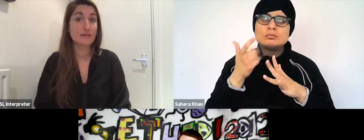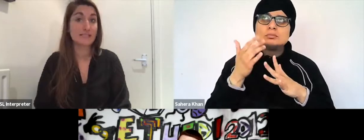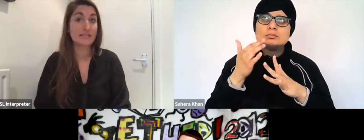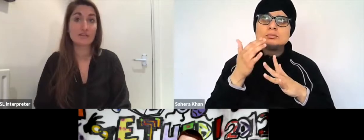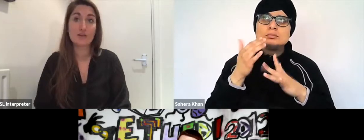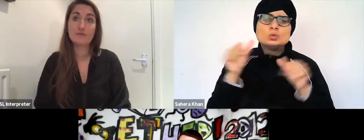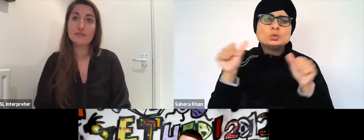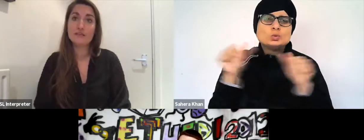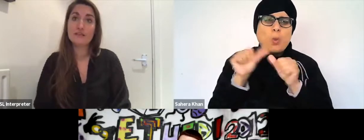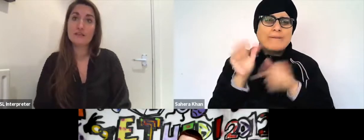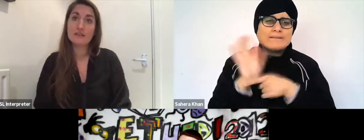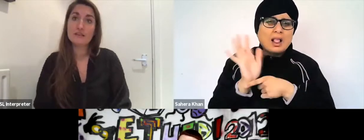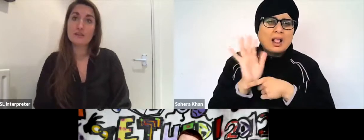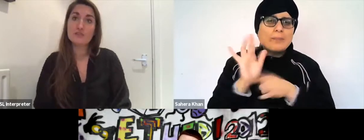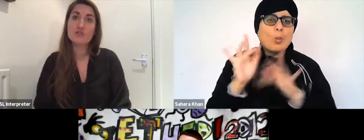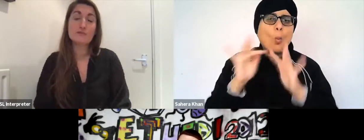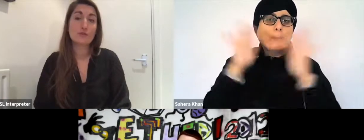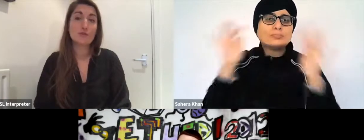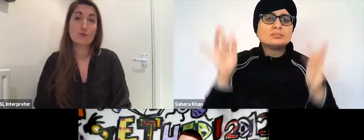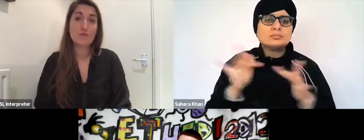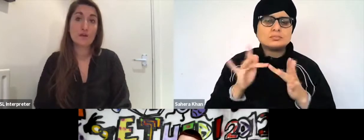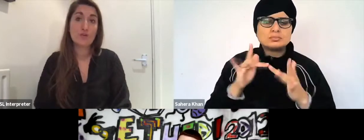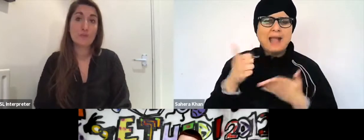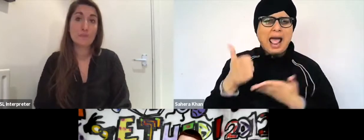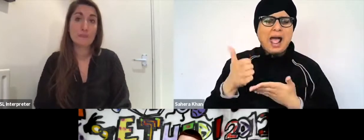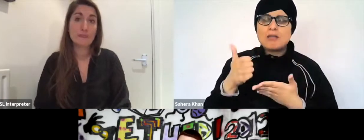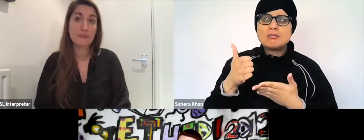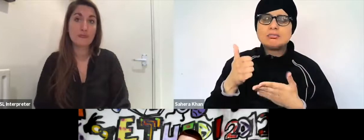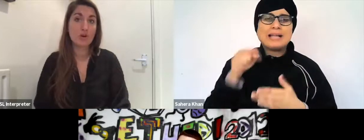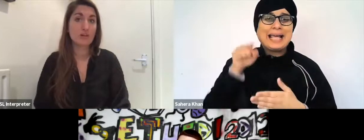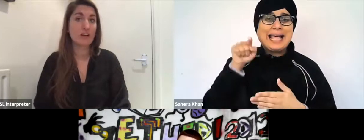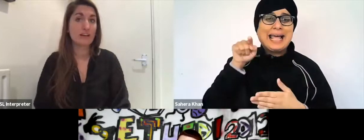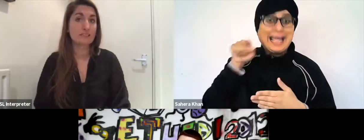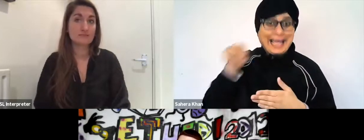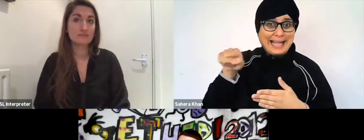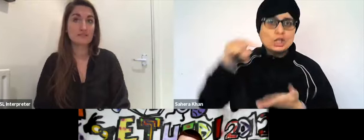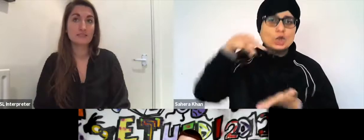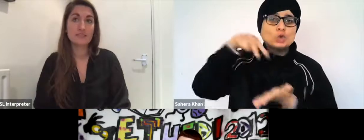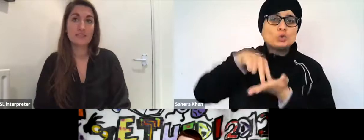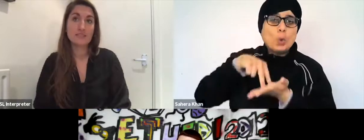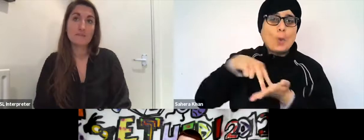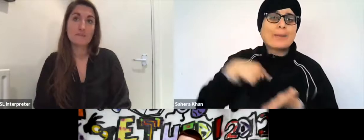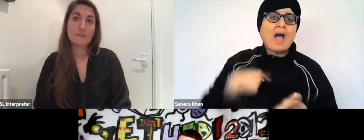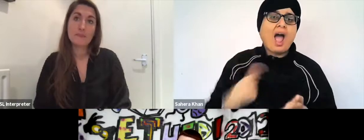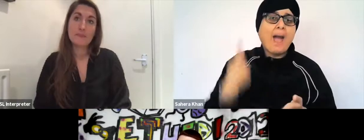to BSL Zone just for a short film online,